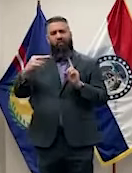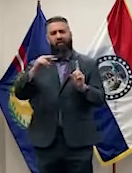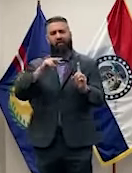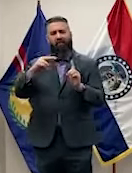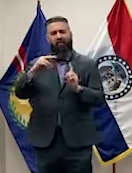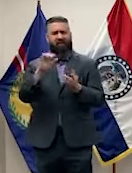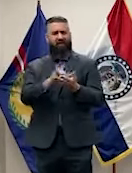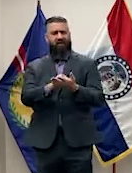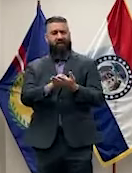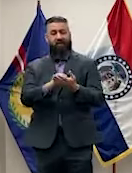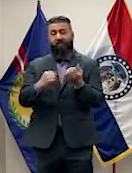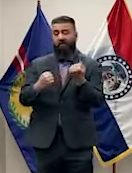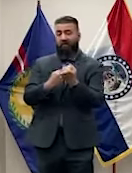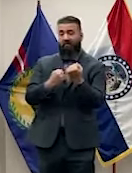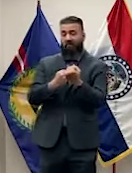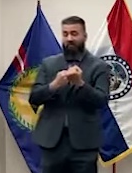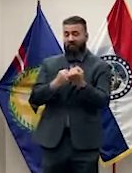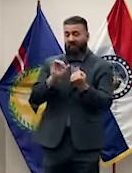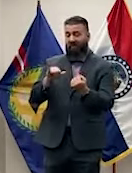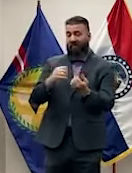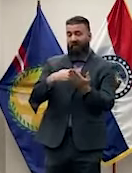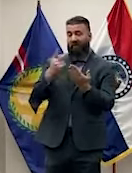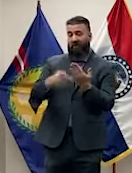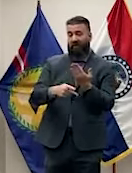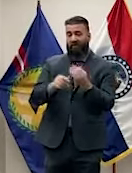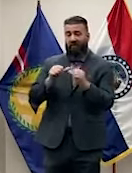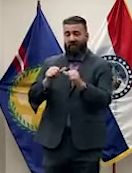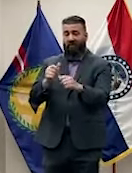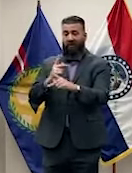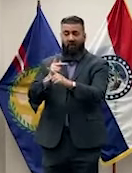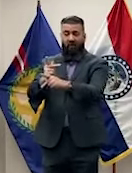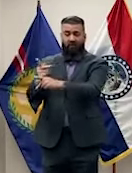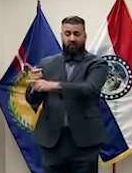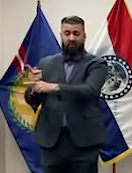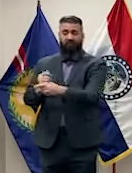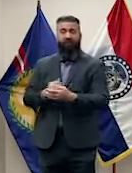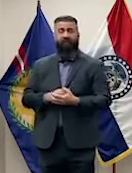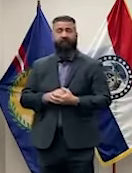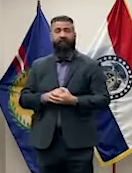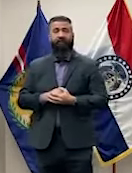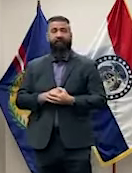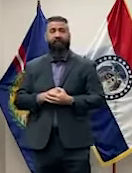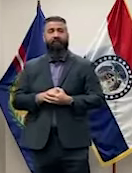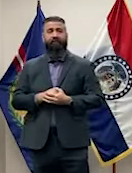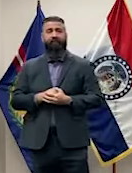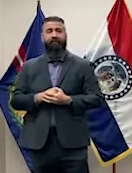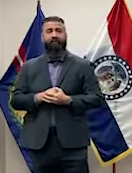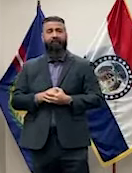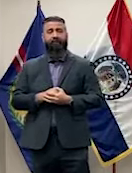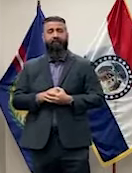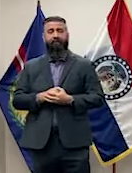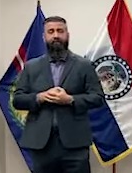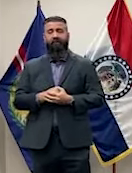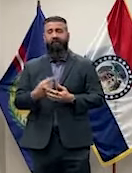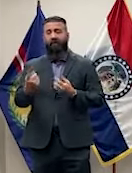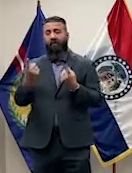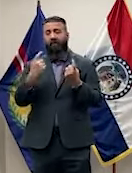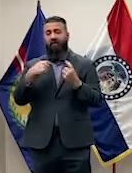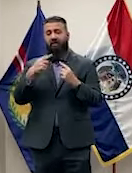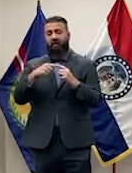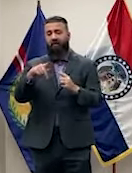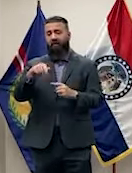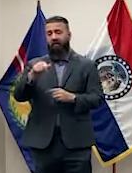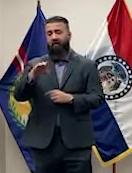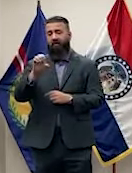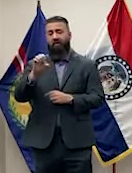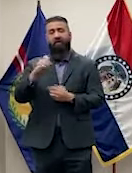support joining the Missouri Clean Energy District and continuing those loans? So the question is about the PACE program, Property Assessment for Clean Energy, and this is